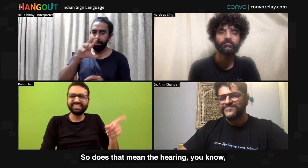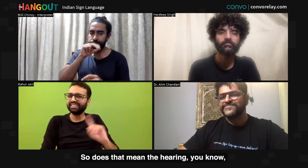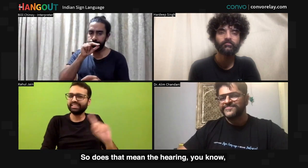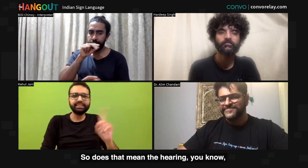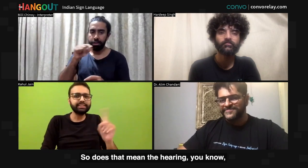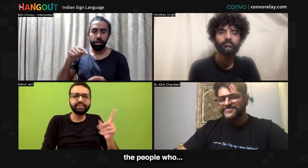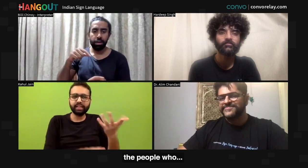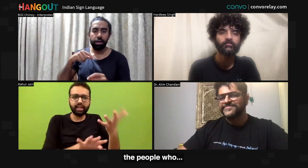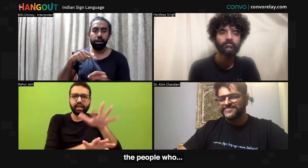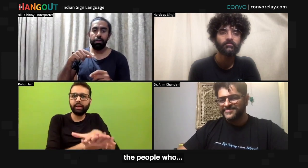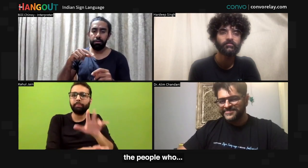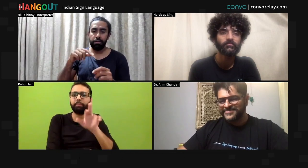you know, the people who, um,